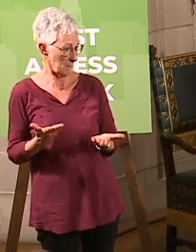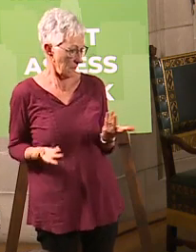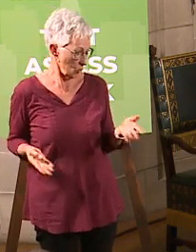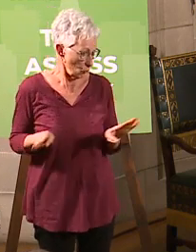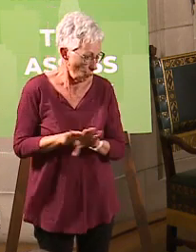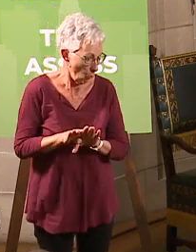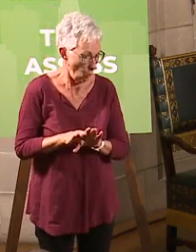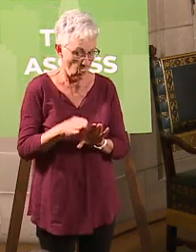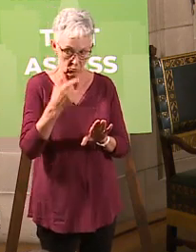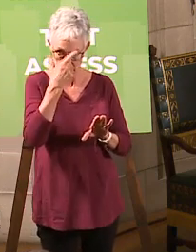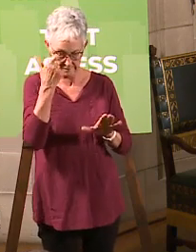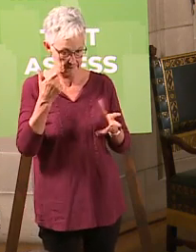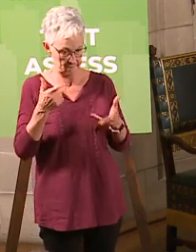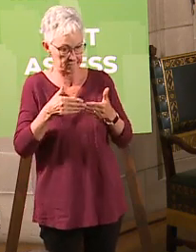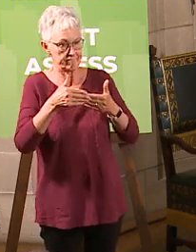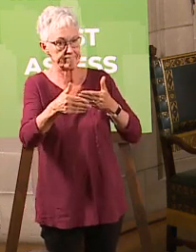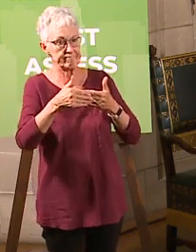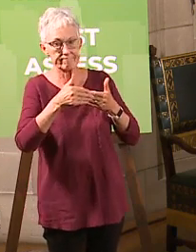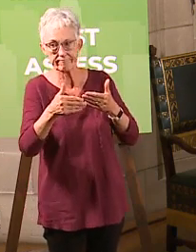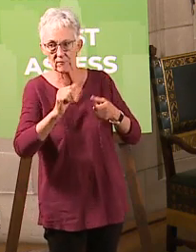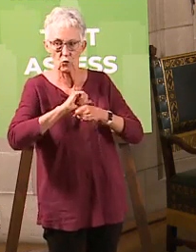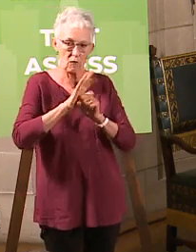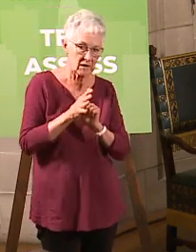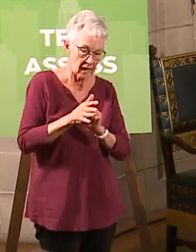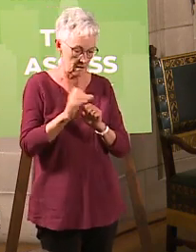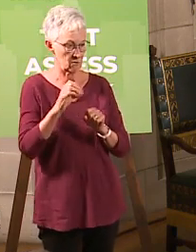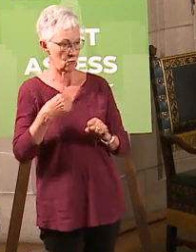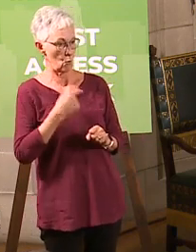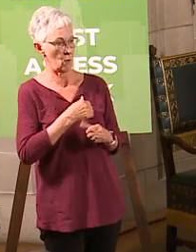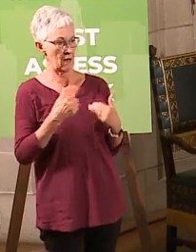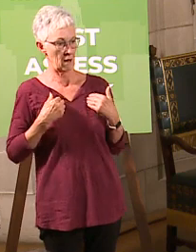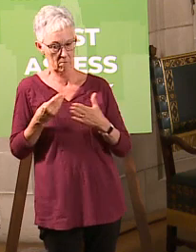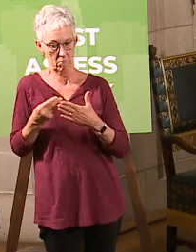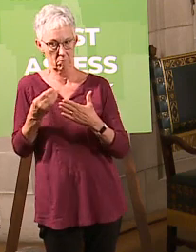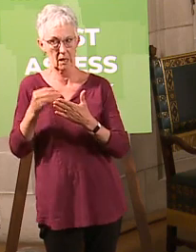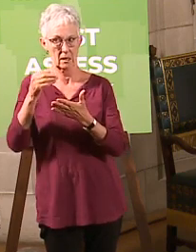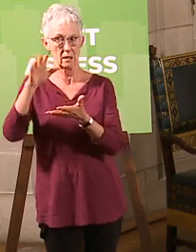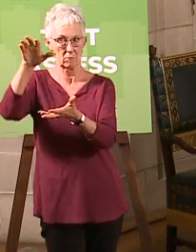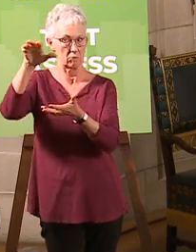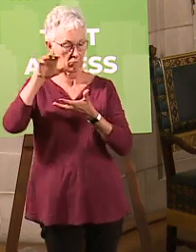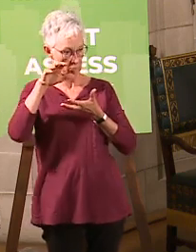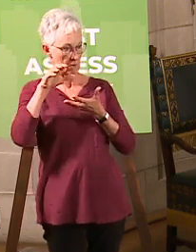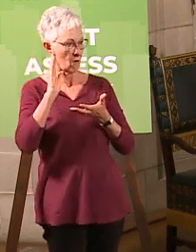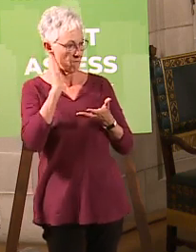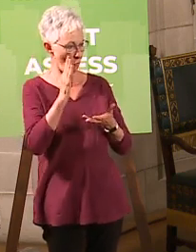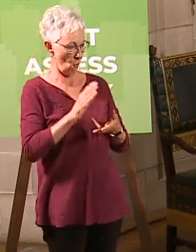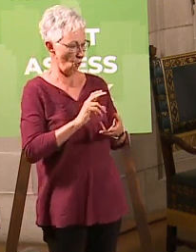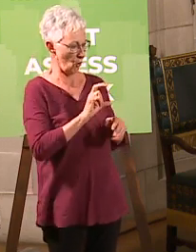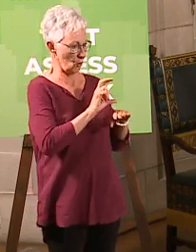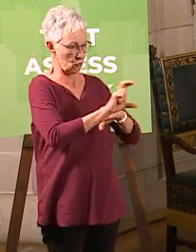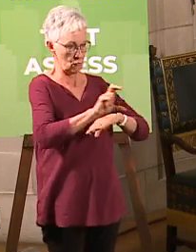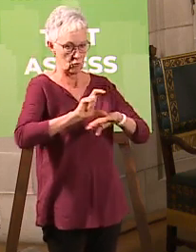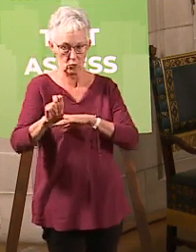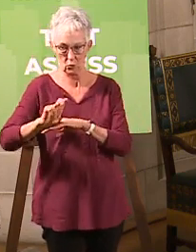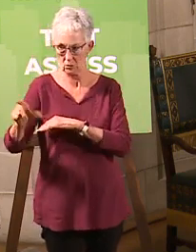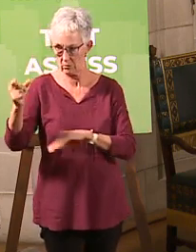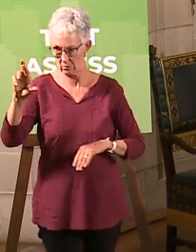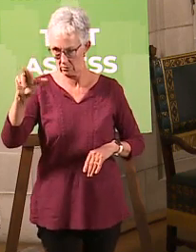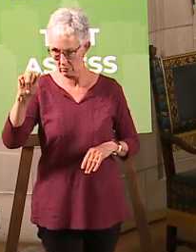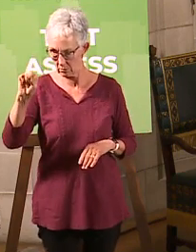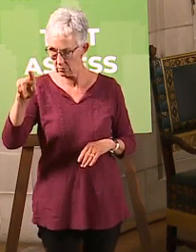network. Lastly, the department is investing in initiatives that will support after-school programs, summer programs,